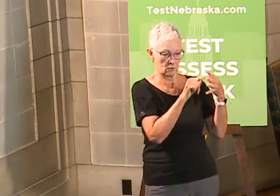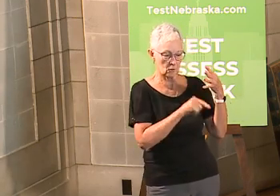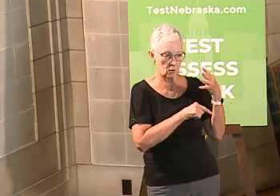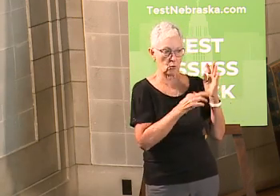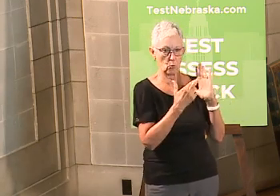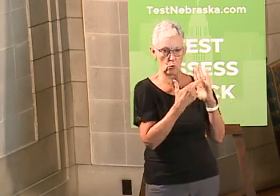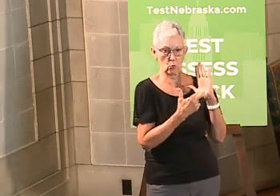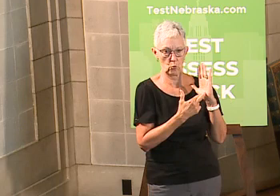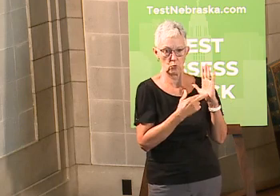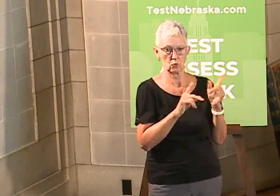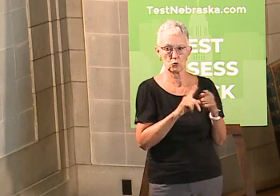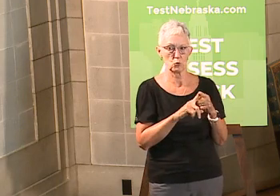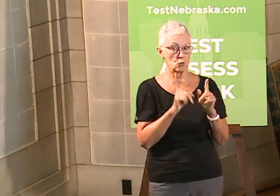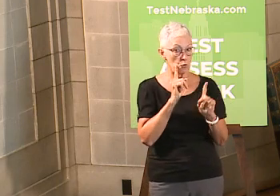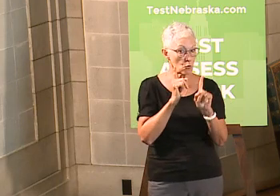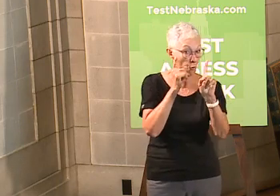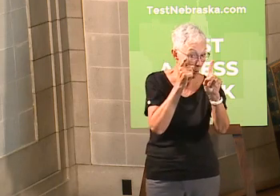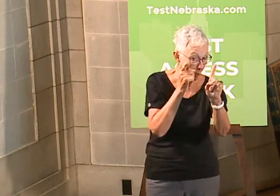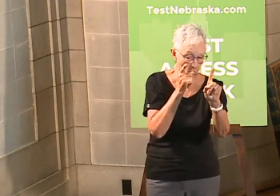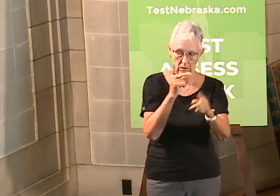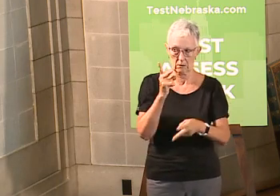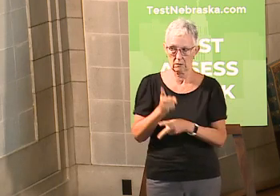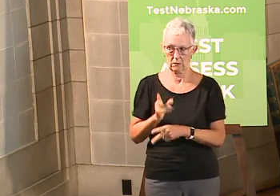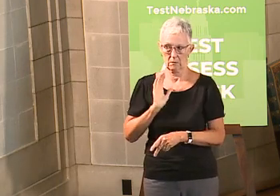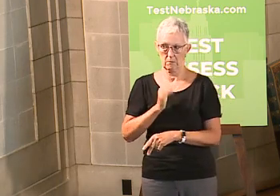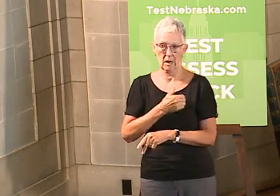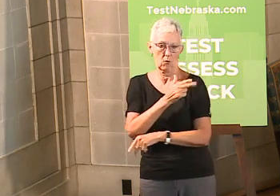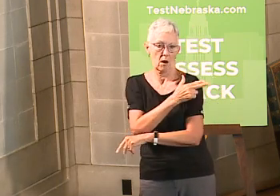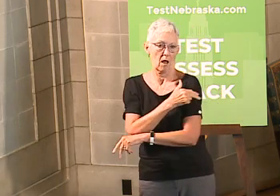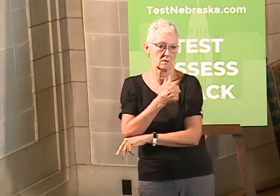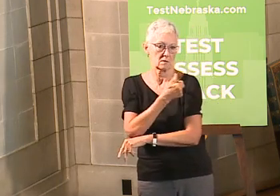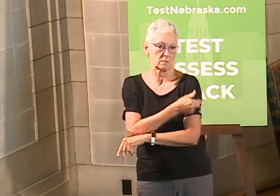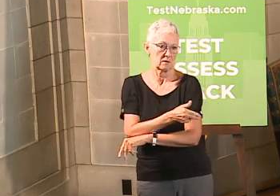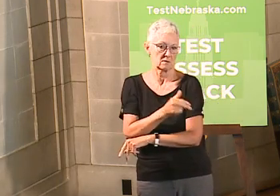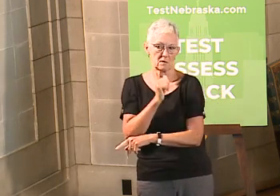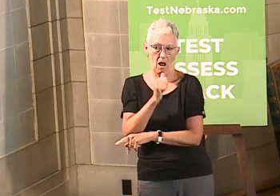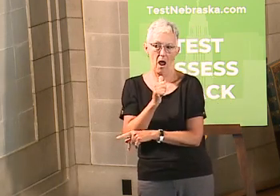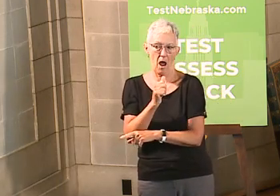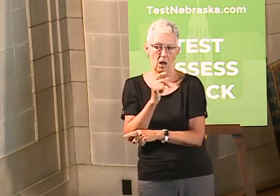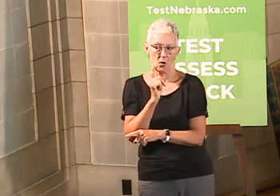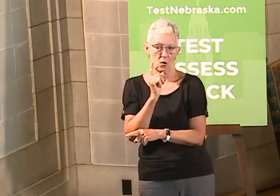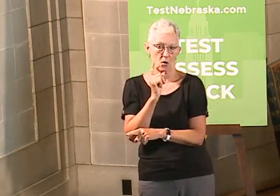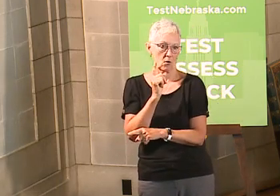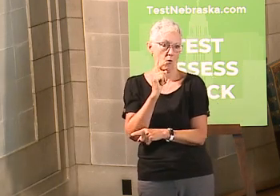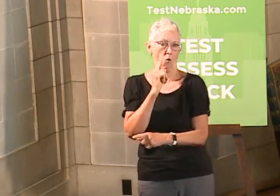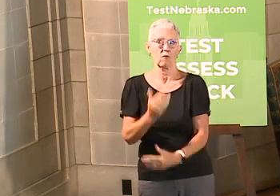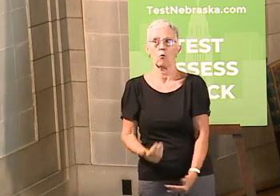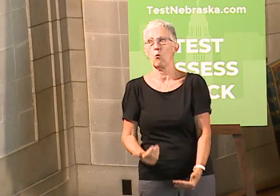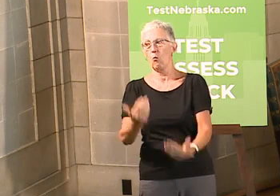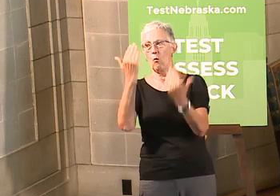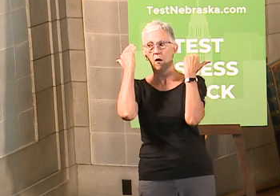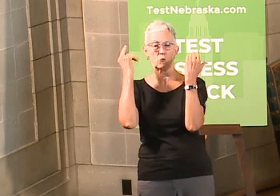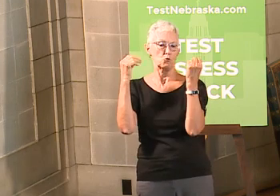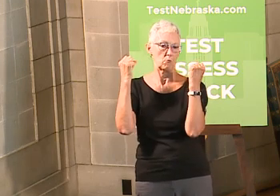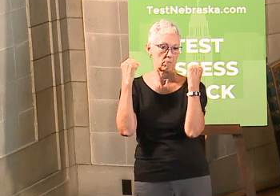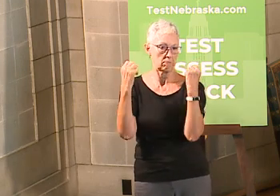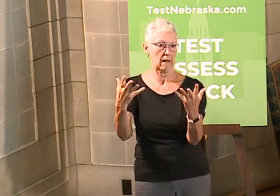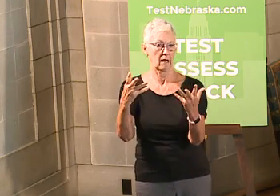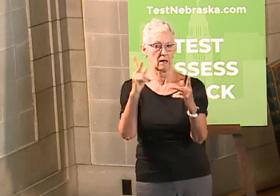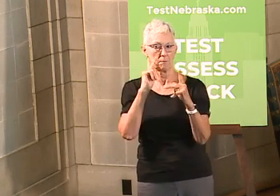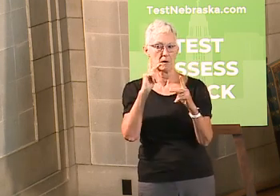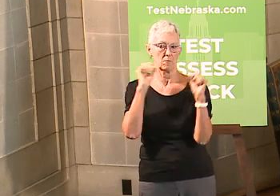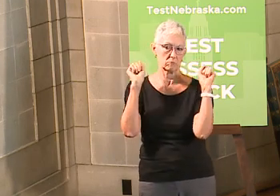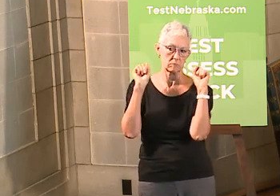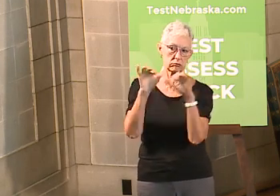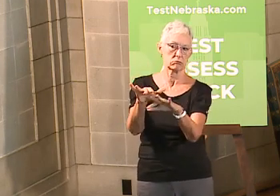goal of making sure that we're protecting our hospital capacity. And of course, we're taking steps in other areas as well with regard to, for example,